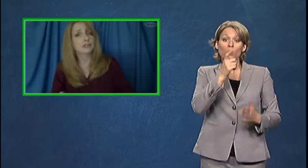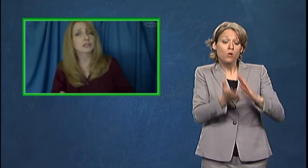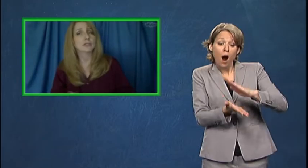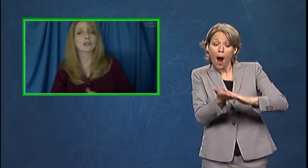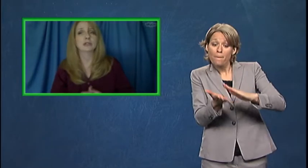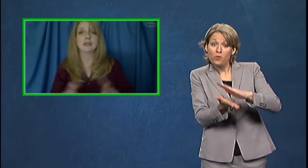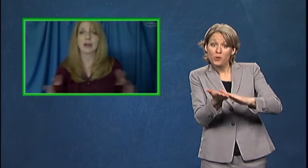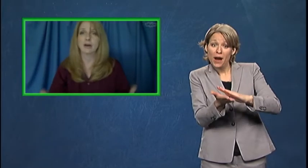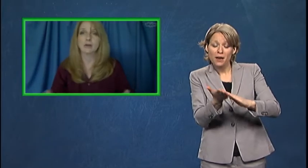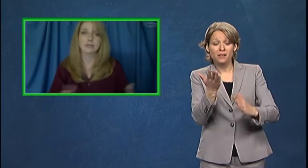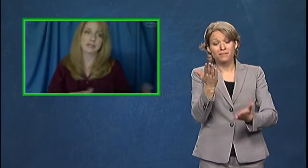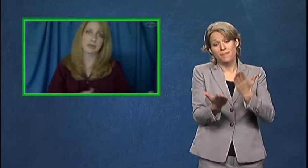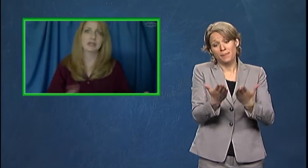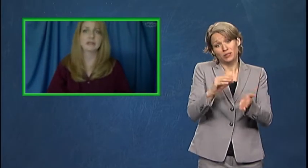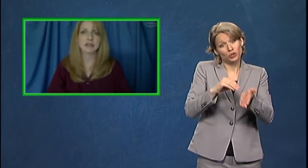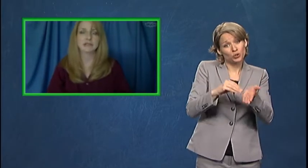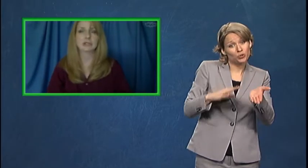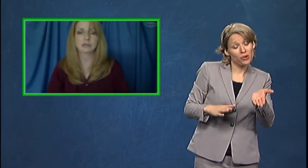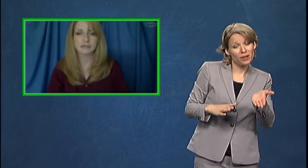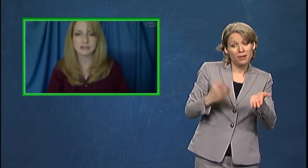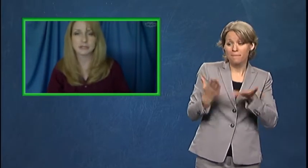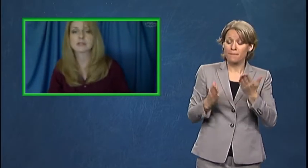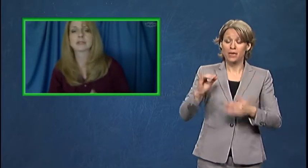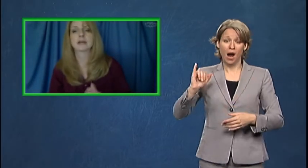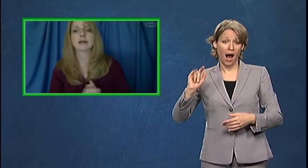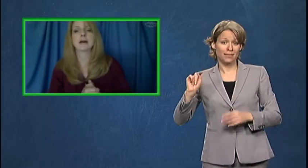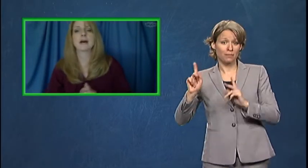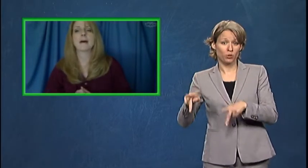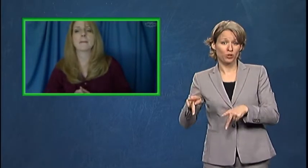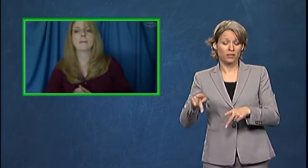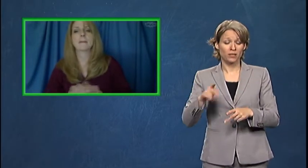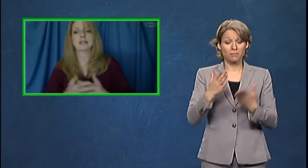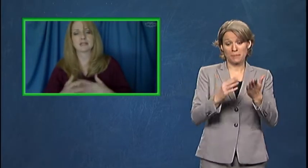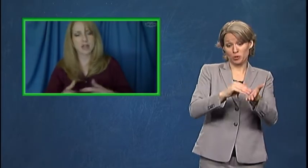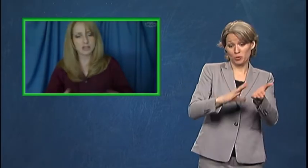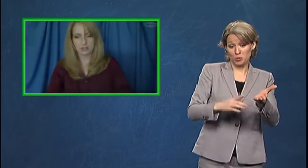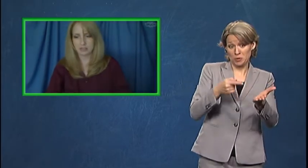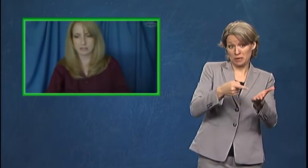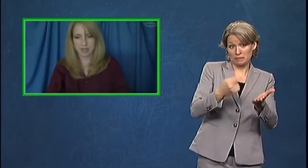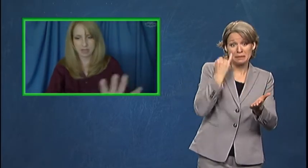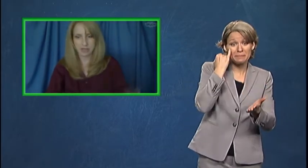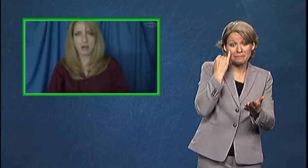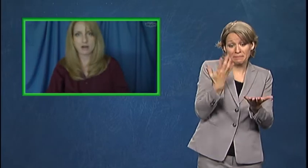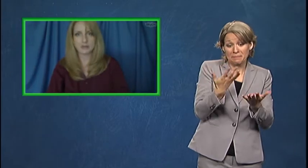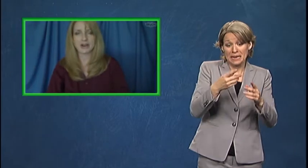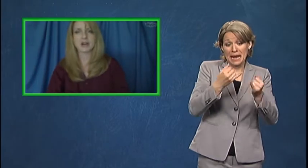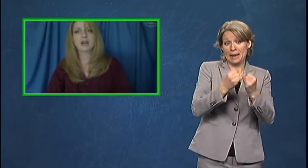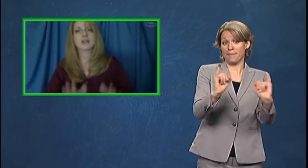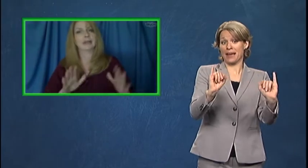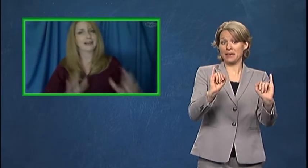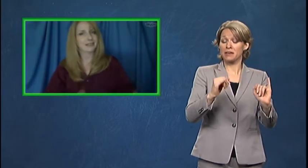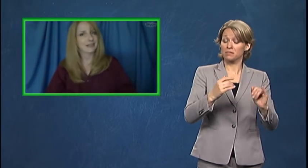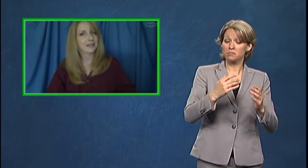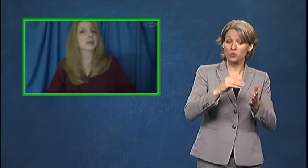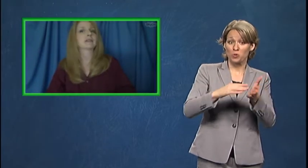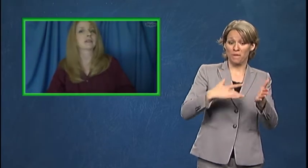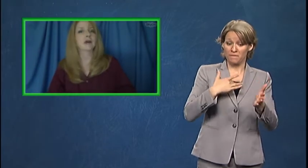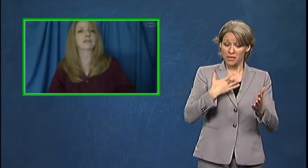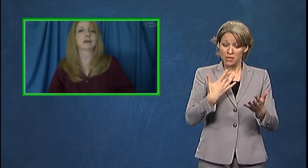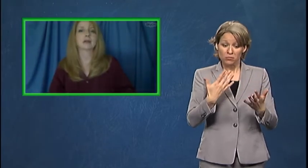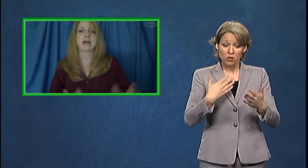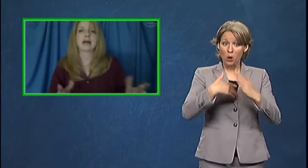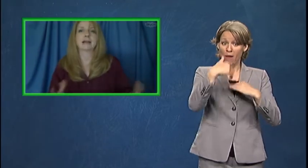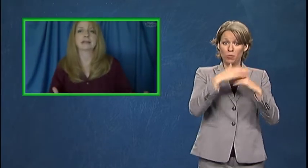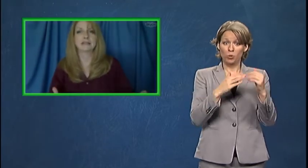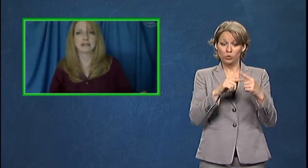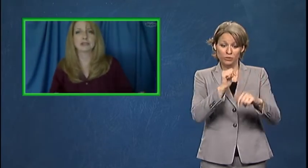your institution and how independent the deaf student feels. But it's not just about the hardware. You have to think about the